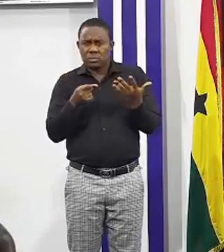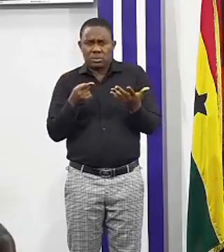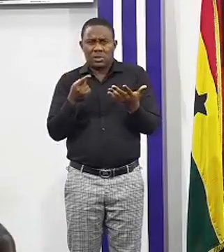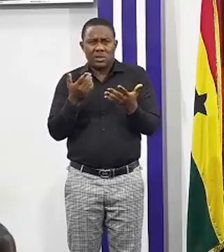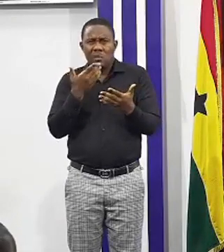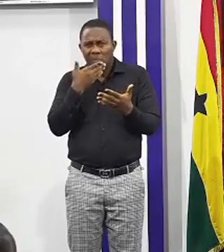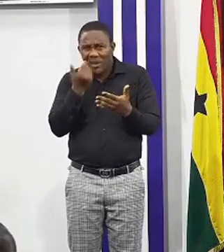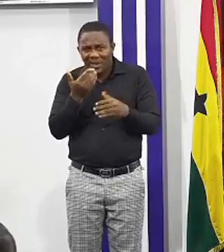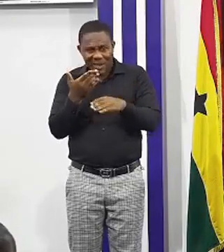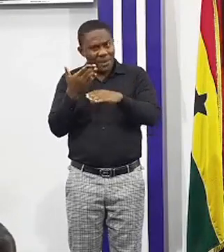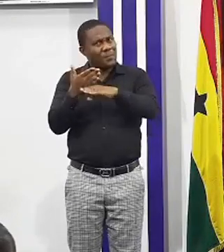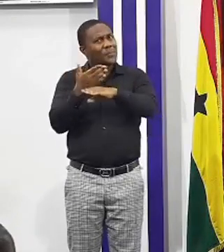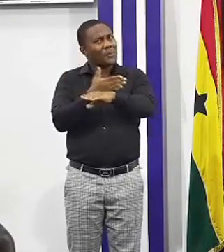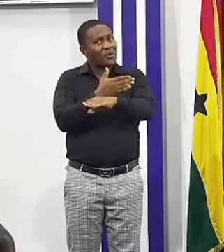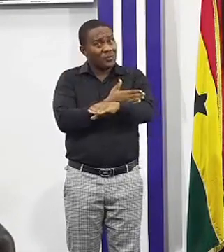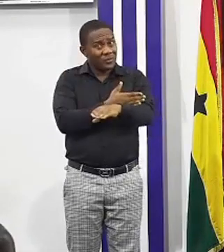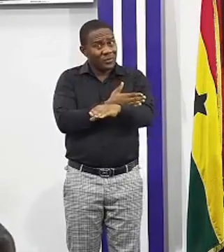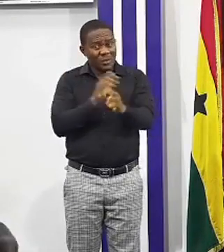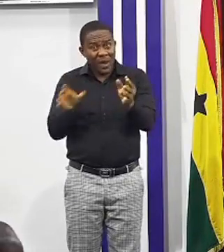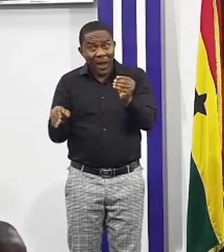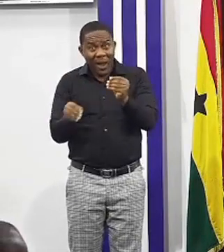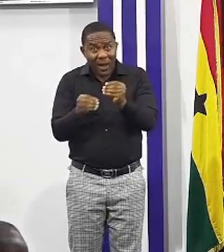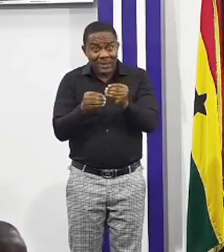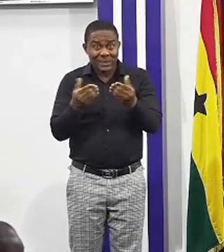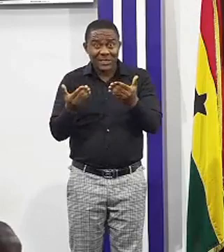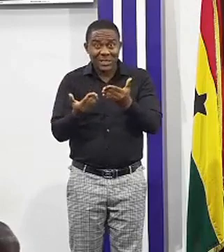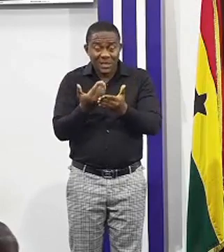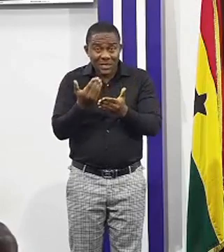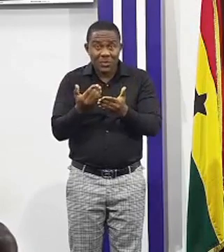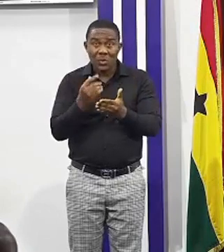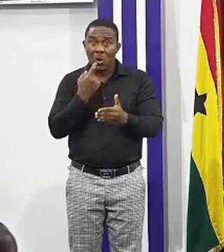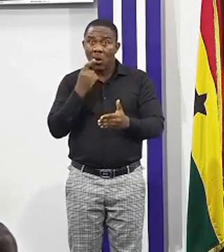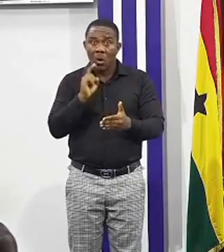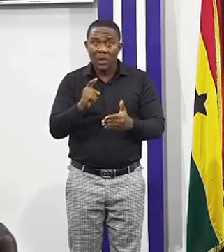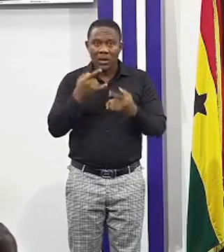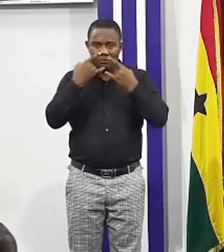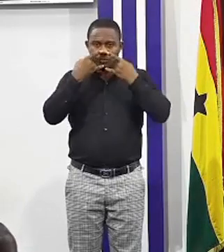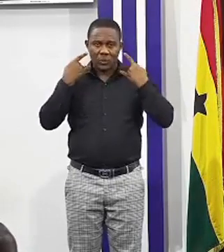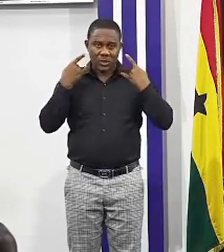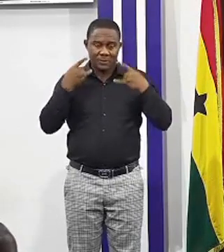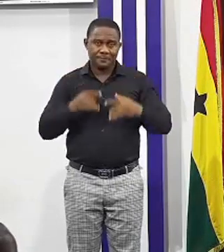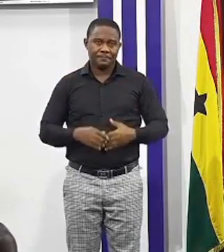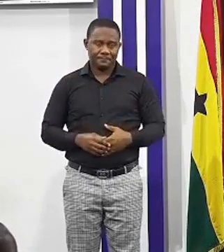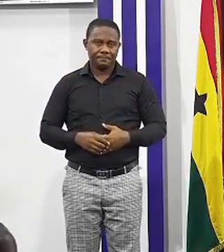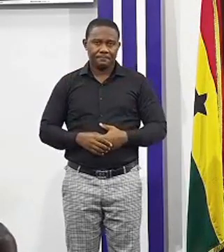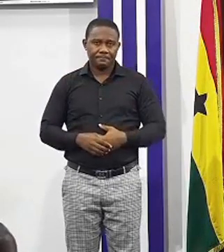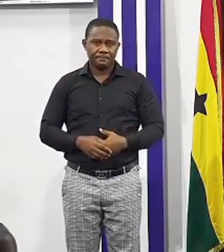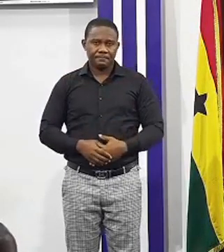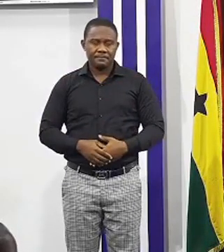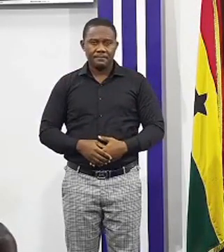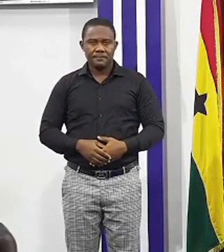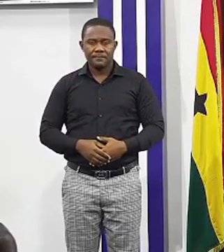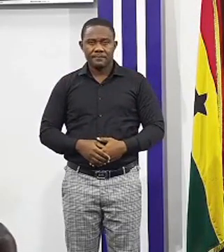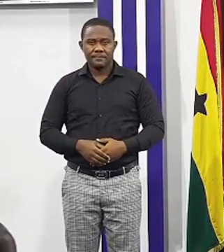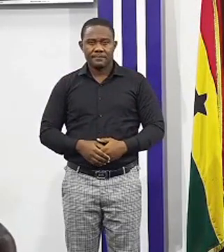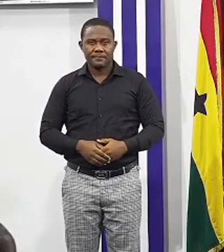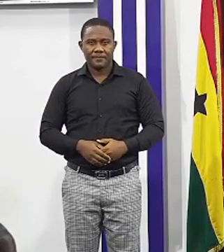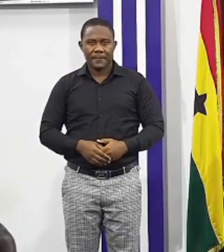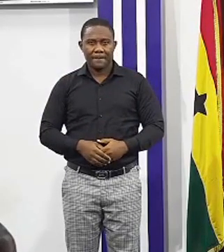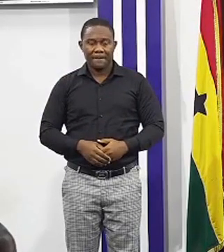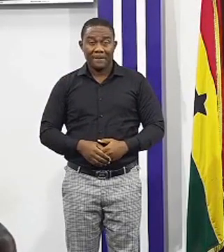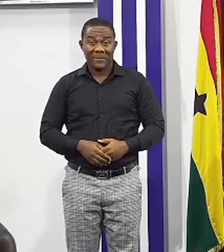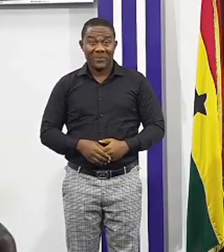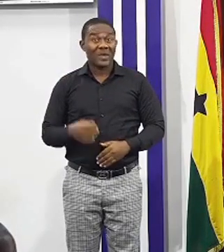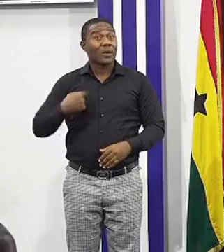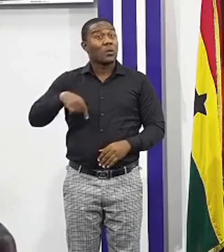enhanced those, and we'll provide some more details later. Now, one of our strongest tools is our